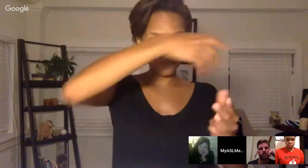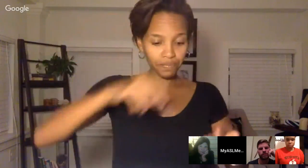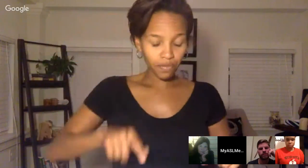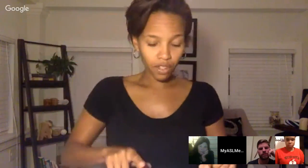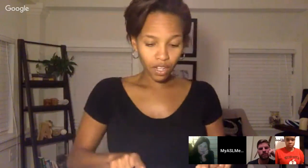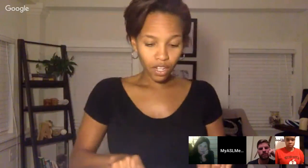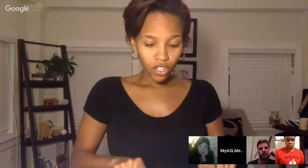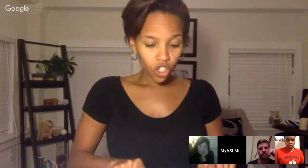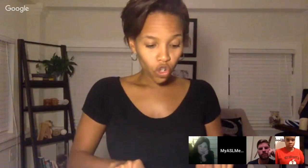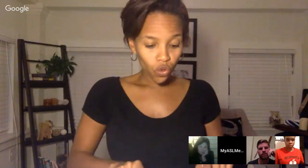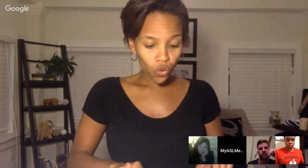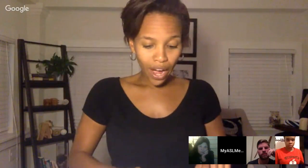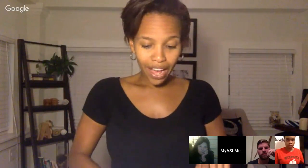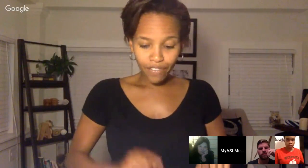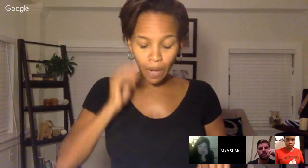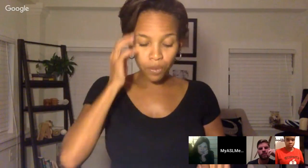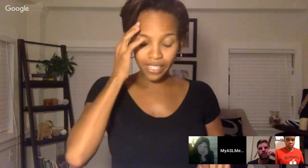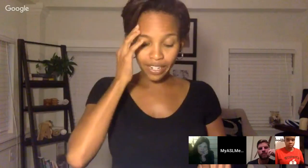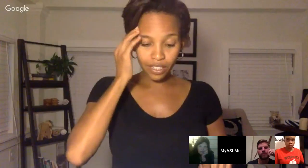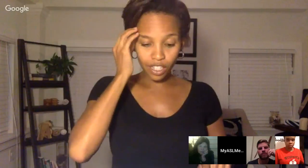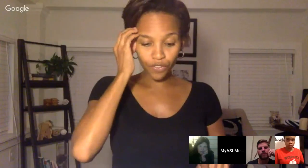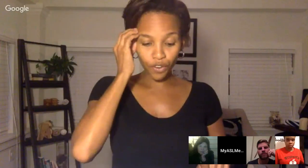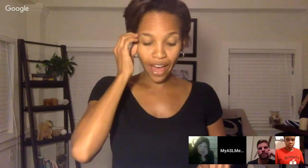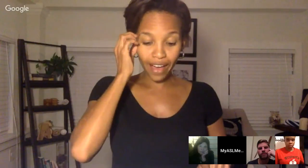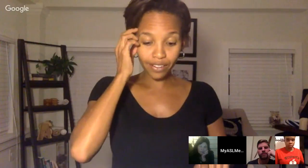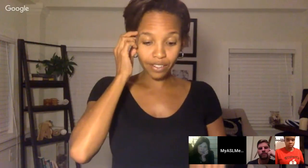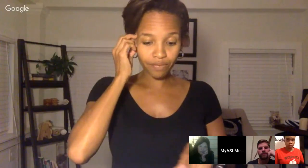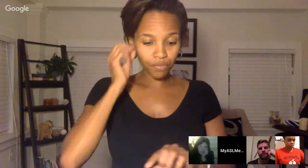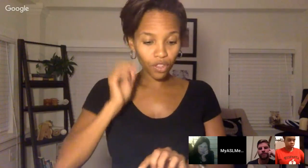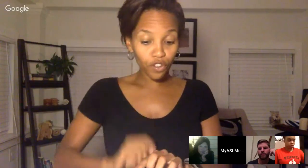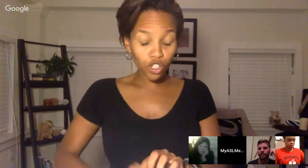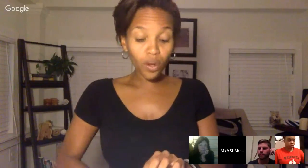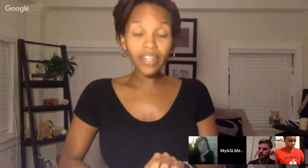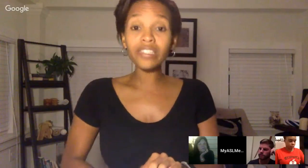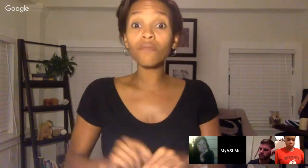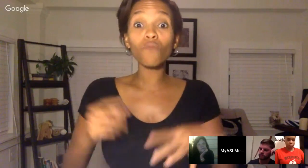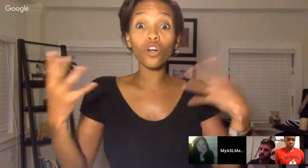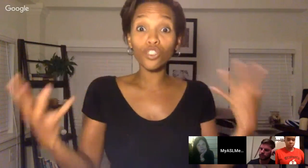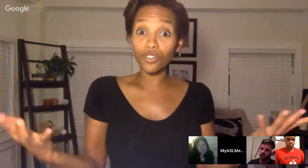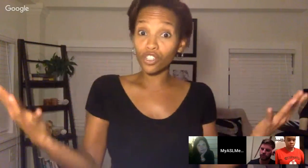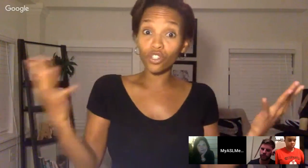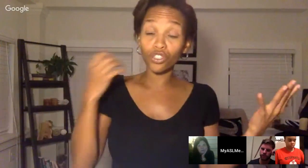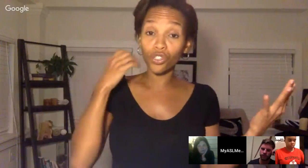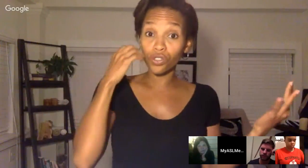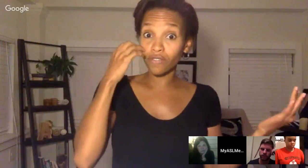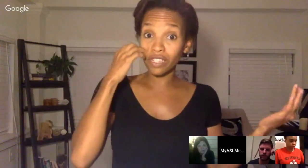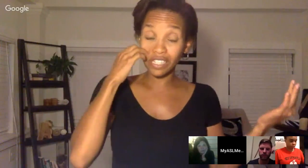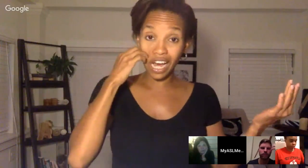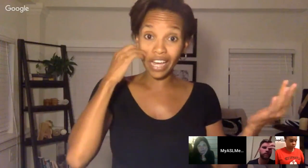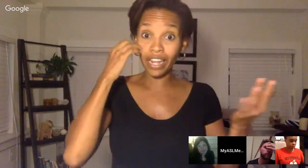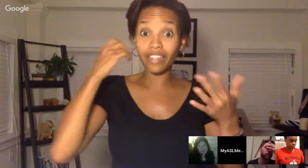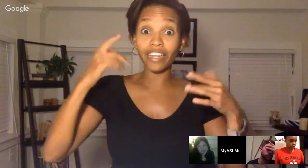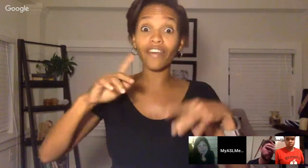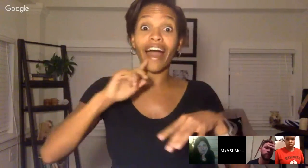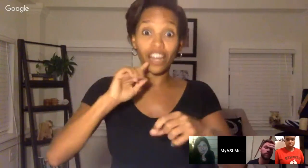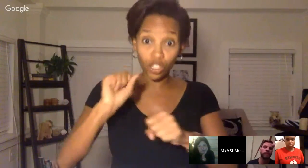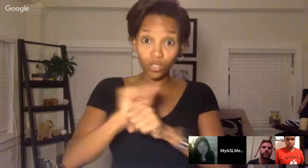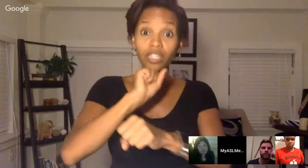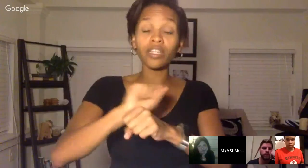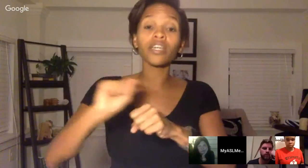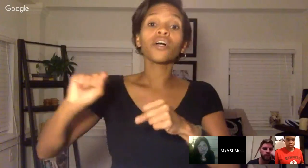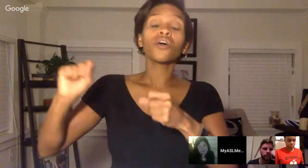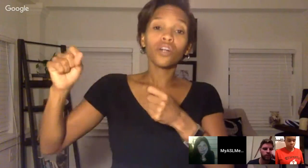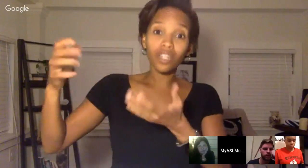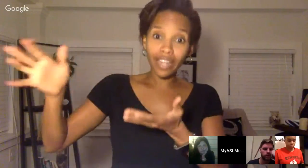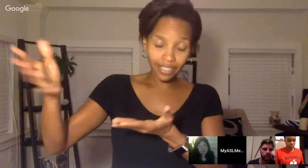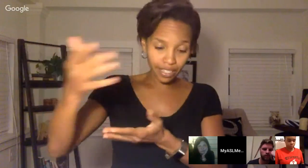Gathering. So I have a couple sentences for that. The first one is the more traditional use of this sign, like